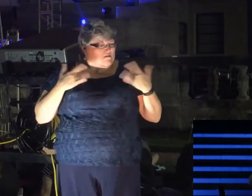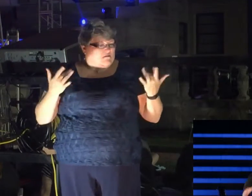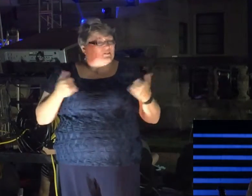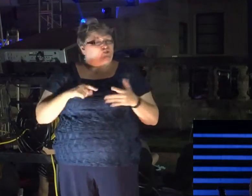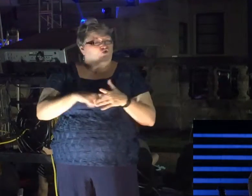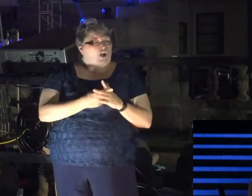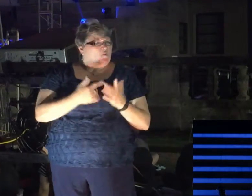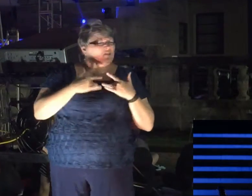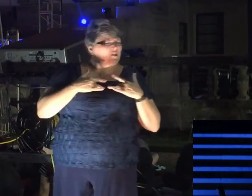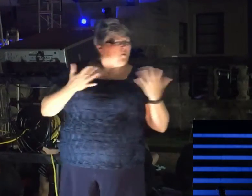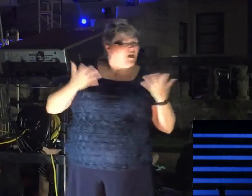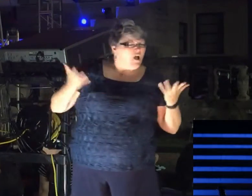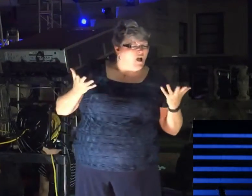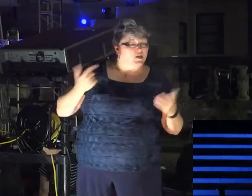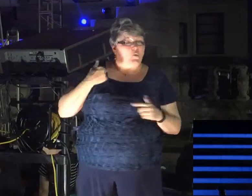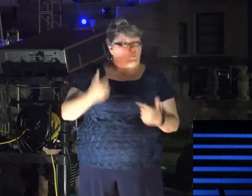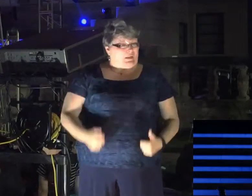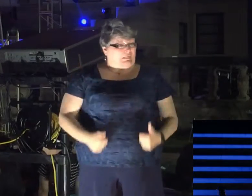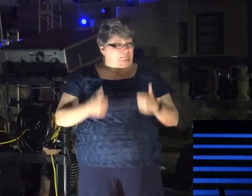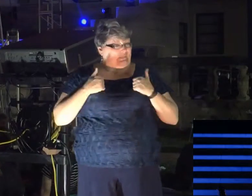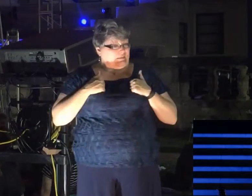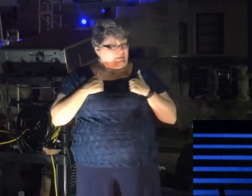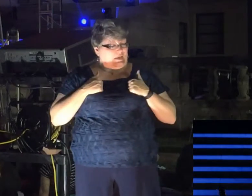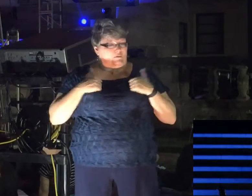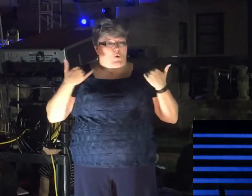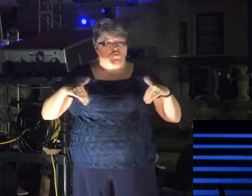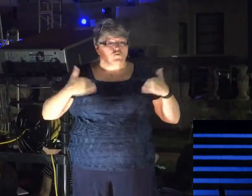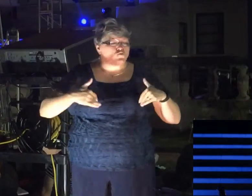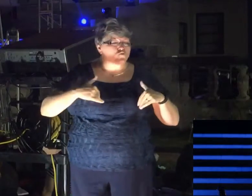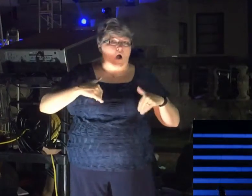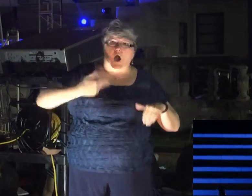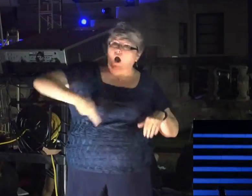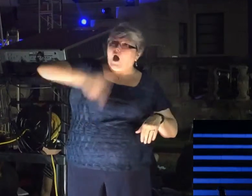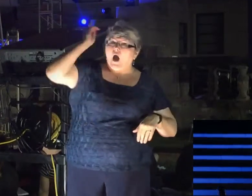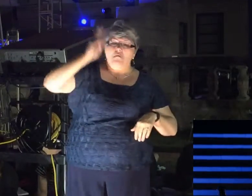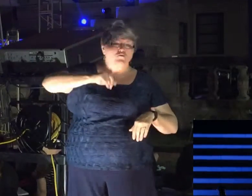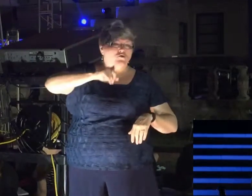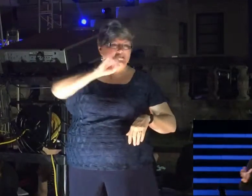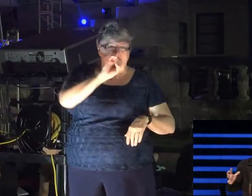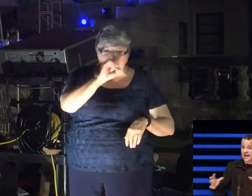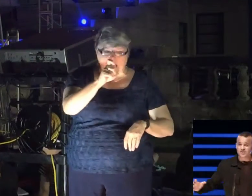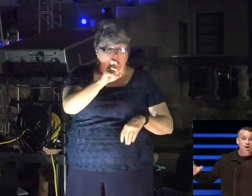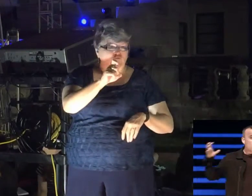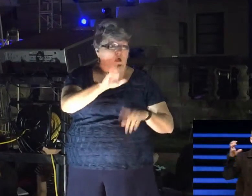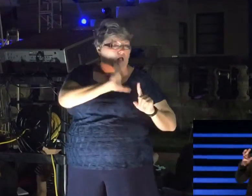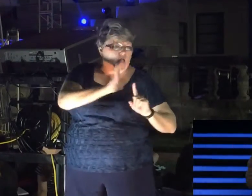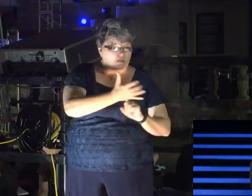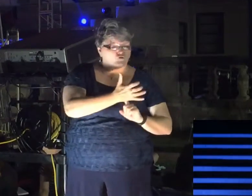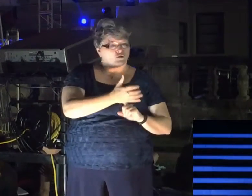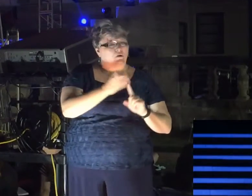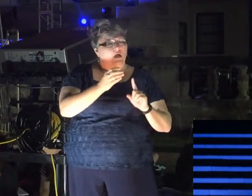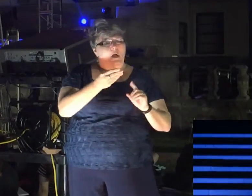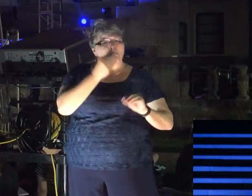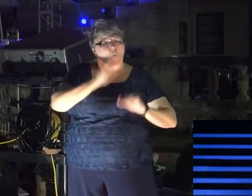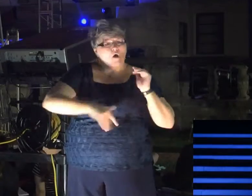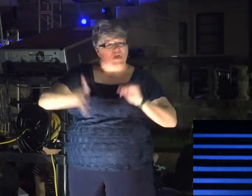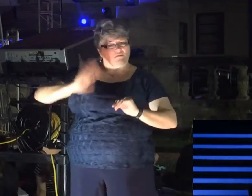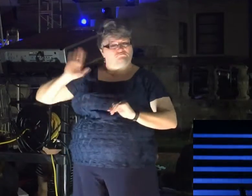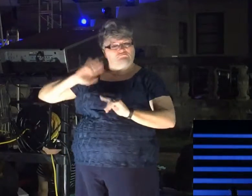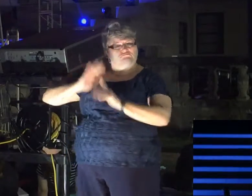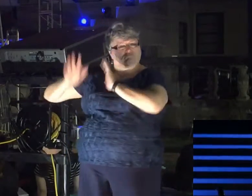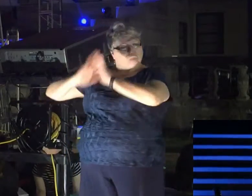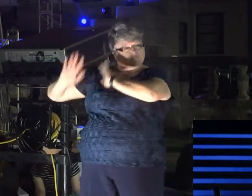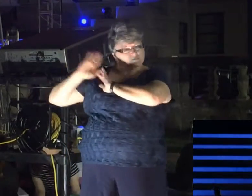is going on? Let's start there. And what is going on is we live in a hypersexualized culture. And more than any generation